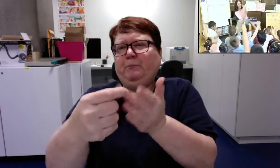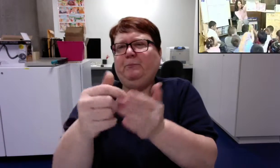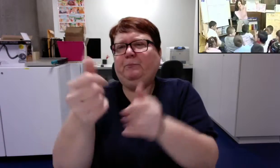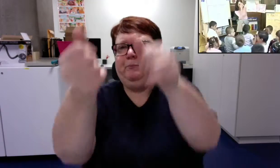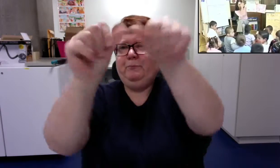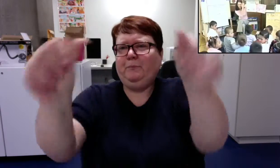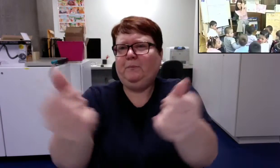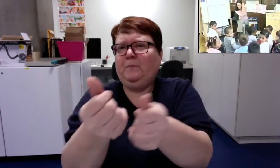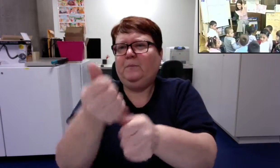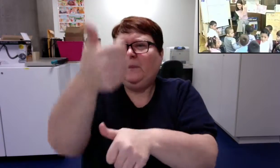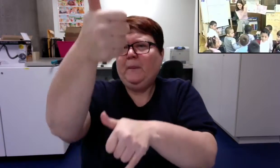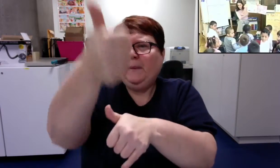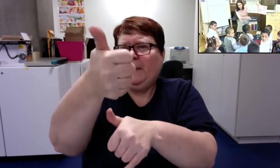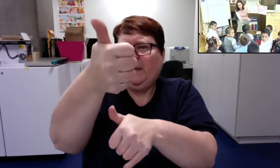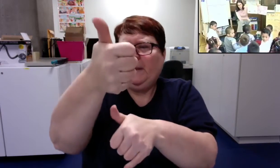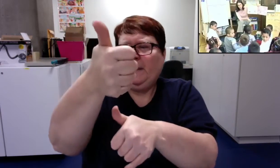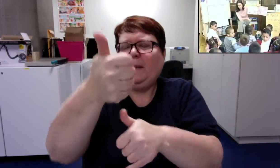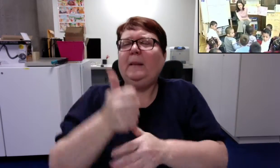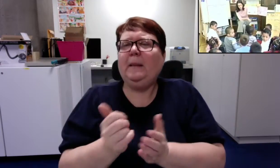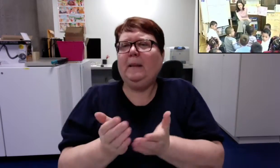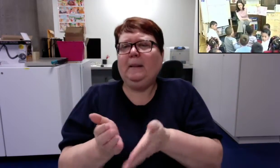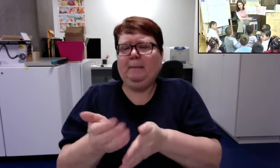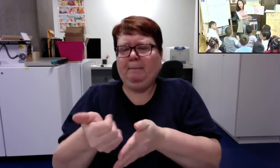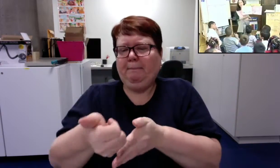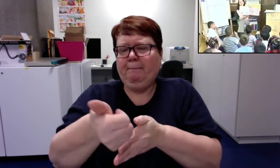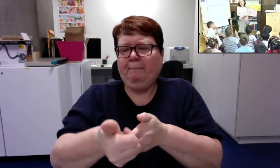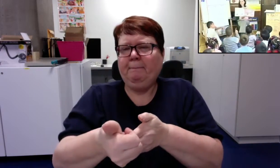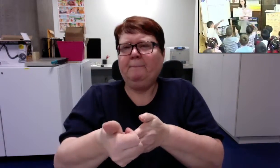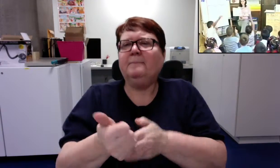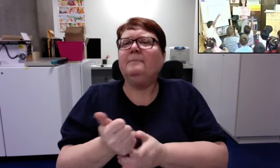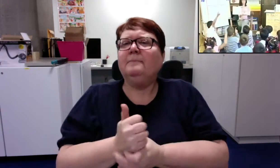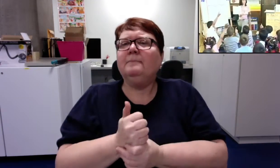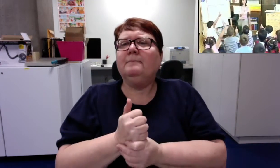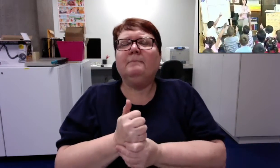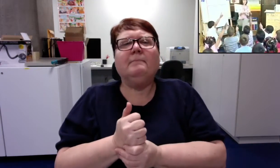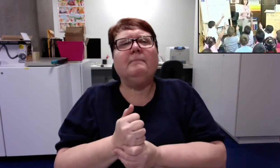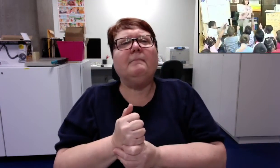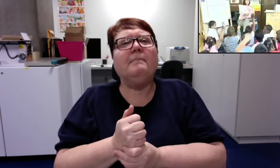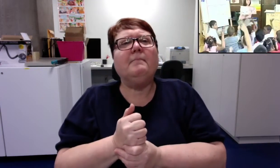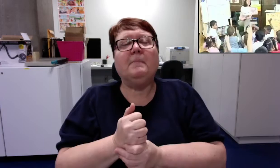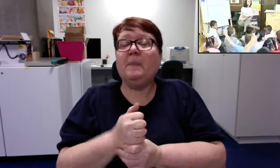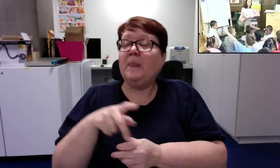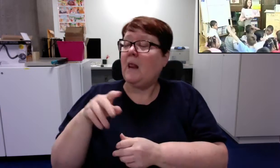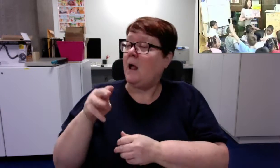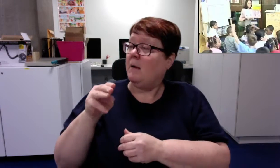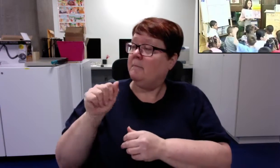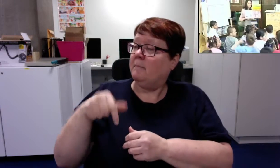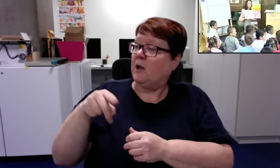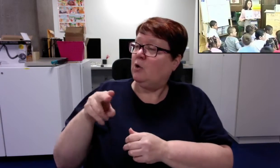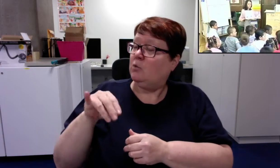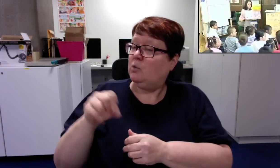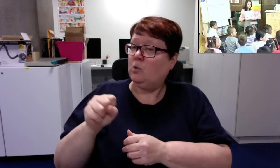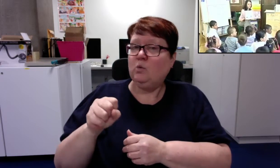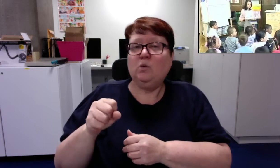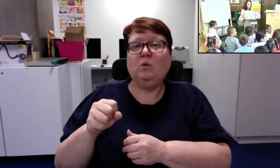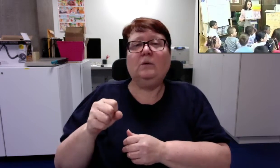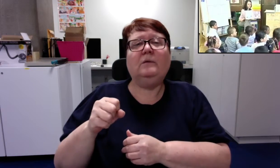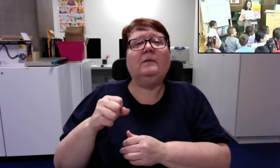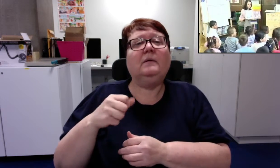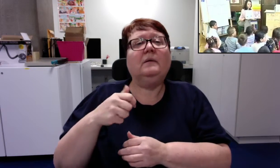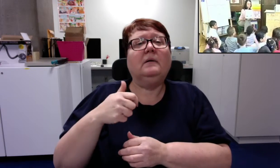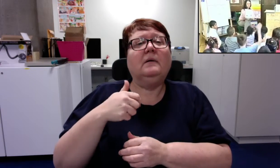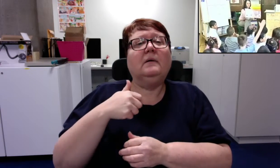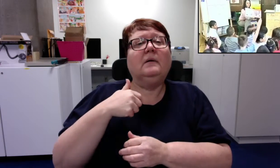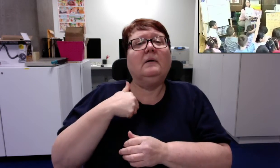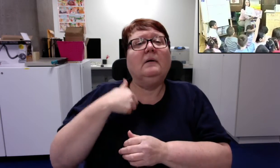Karina? I think a prow is a kind of ship. Okay. Marquise? I think a prow is like